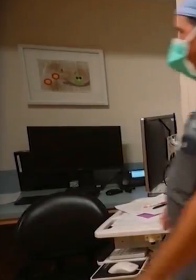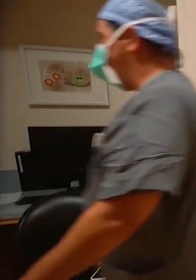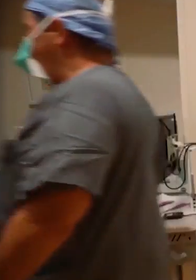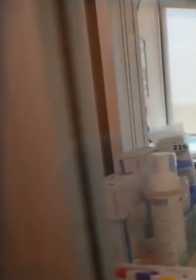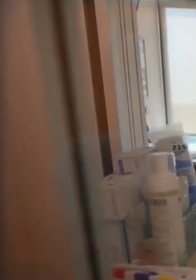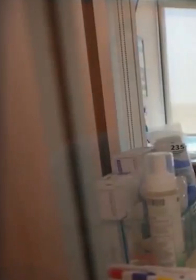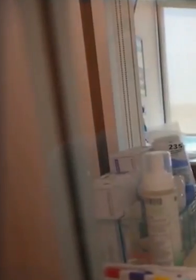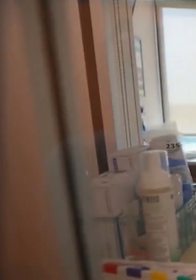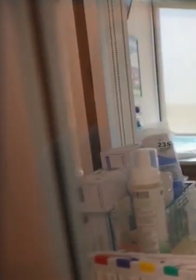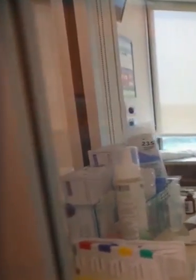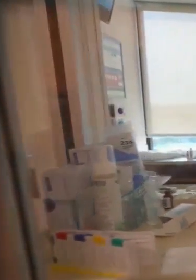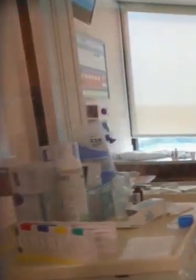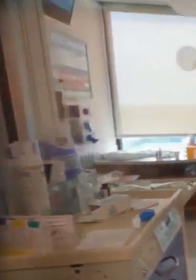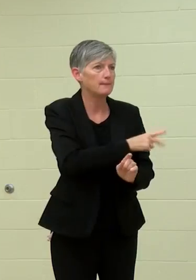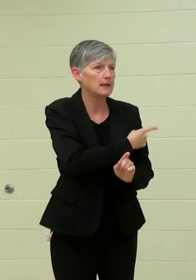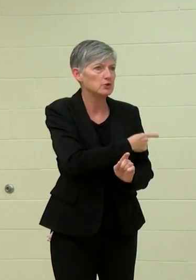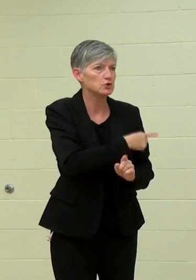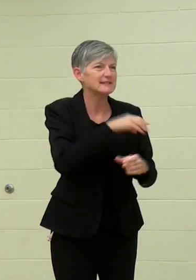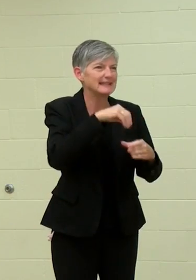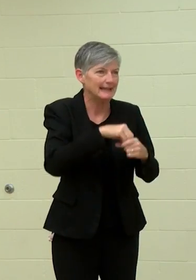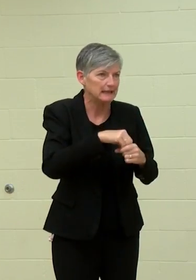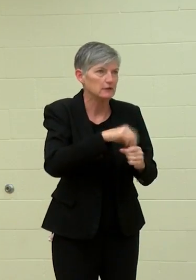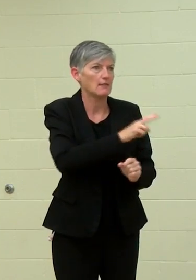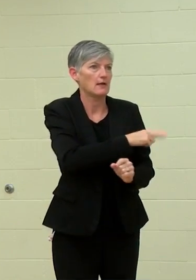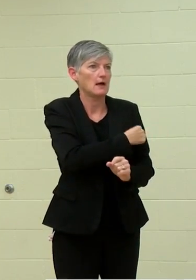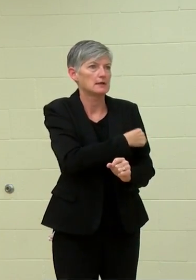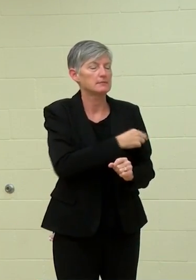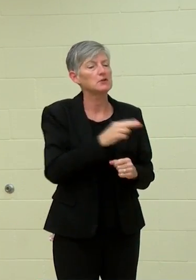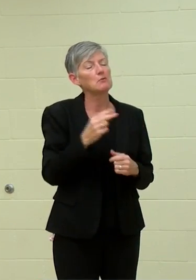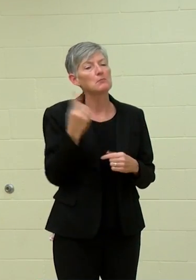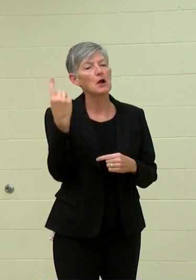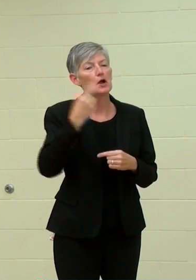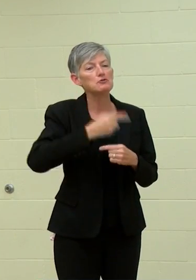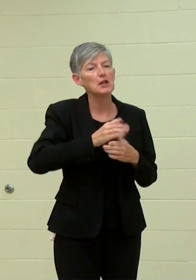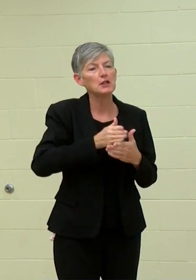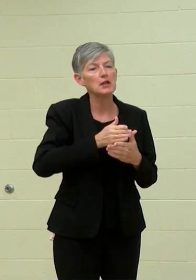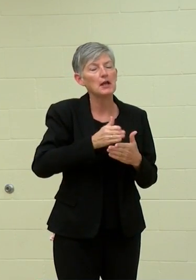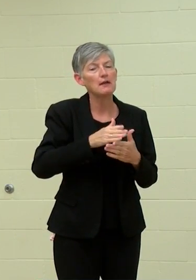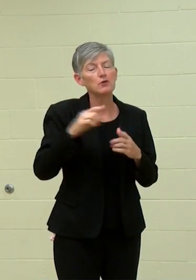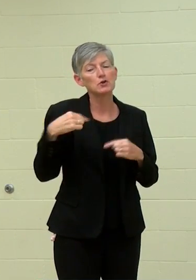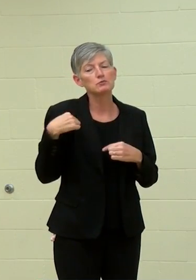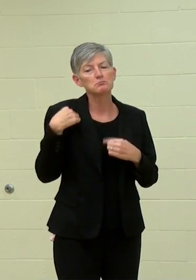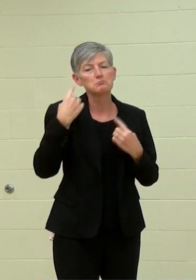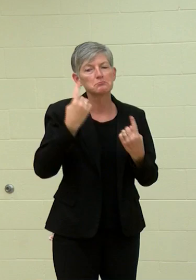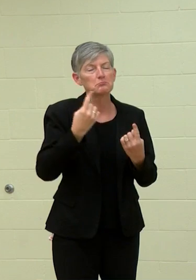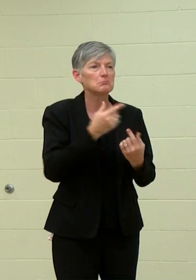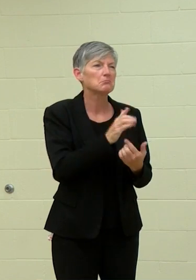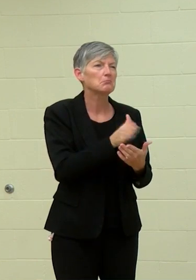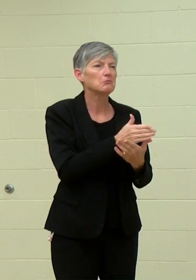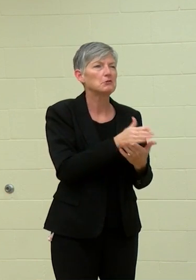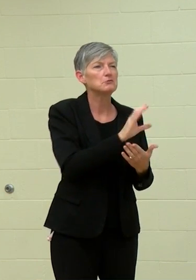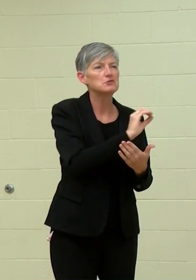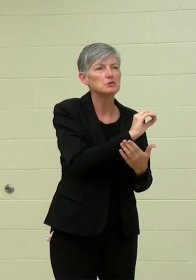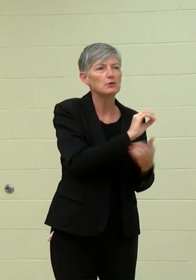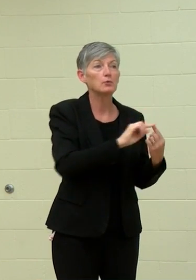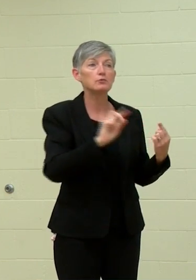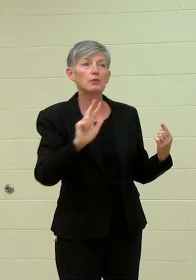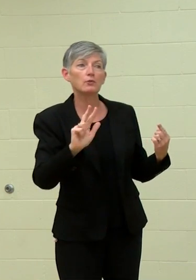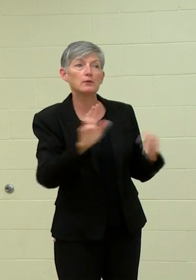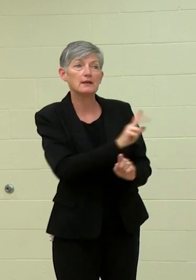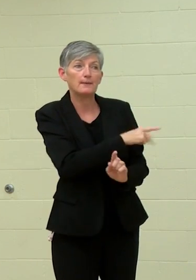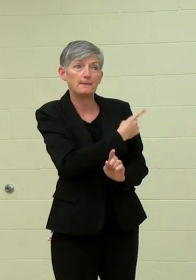in pediatric COVID patients. Our daily average throughout the pandemic has ranged from about 0 to 3 patients